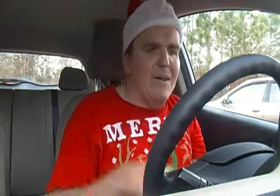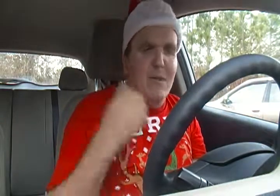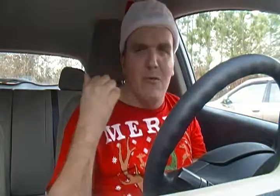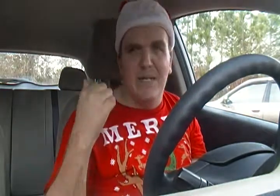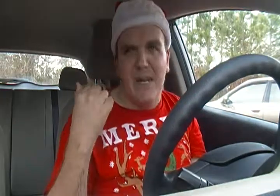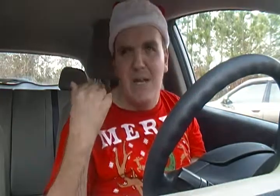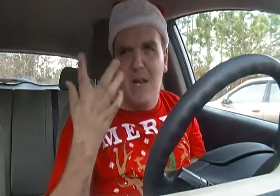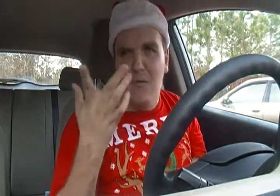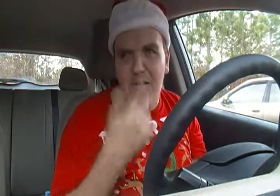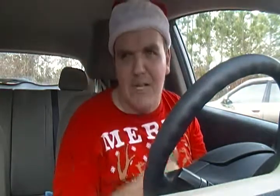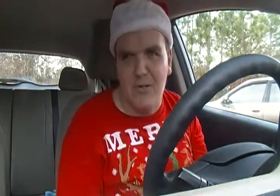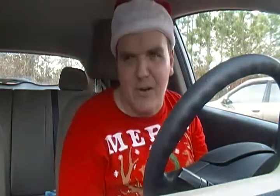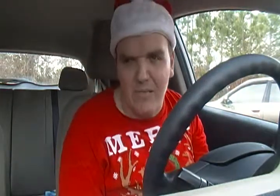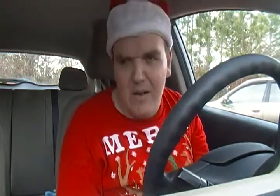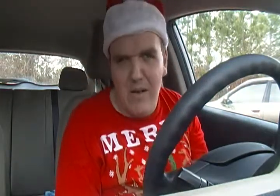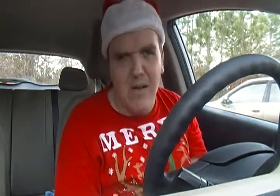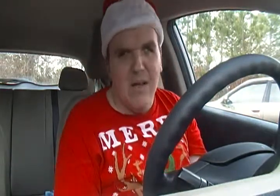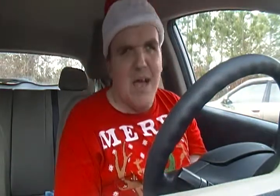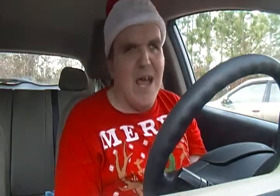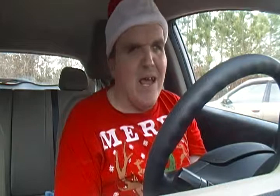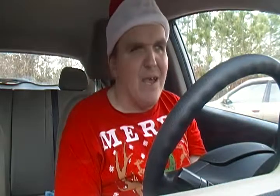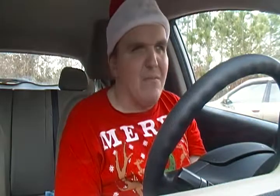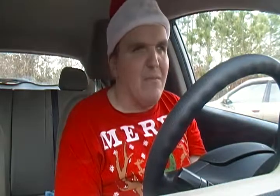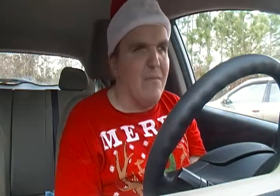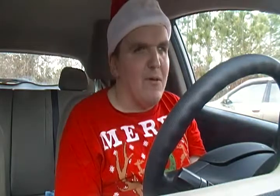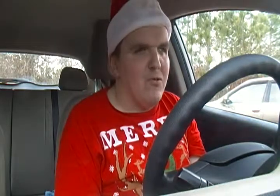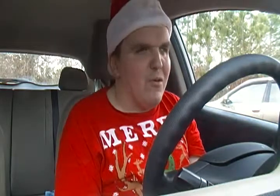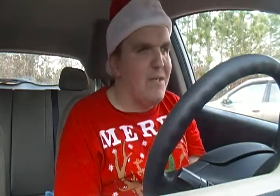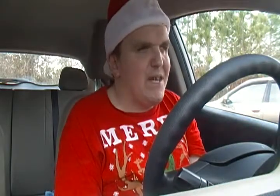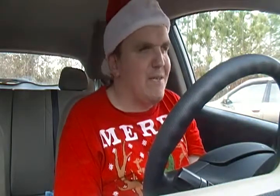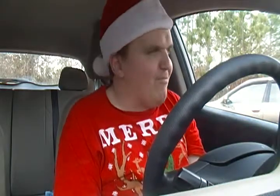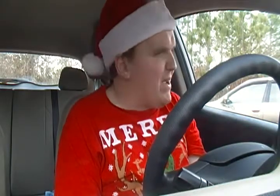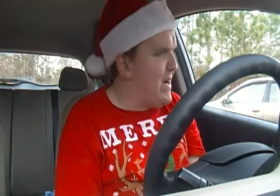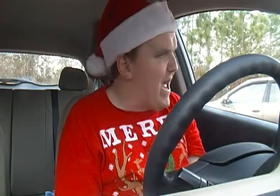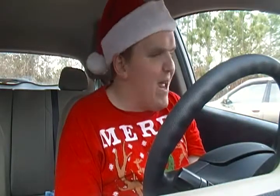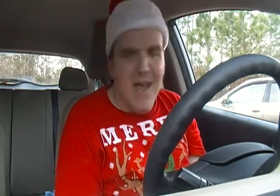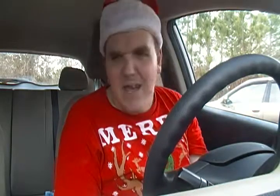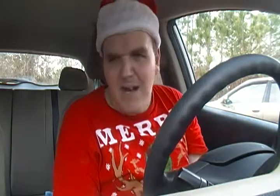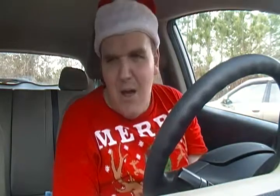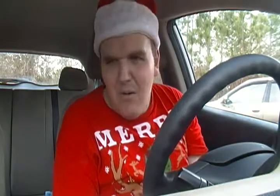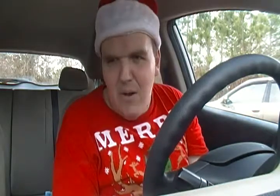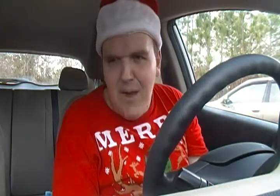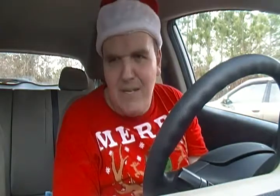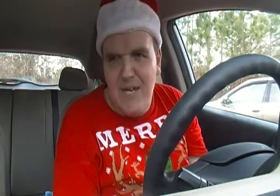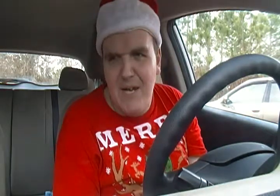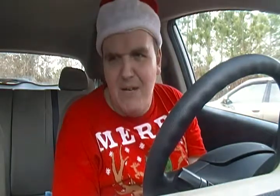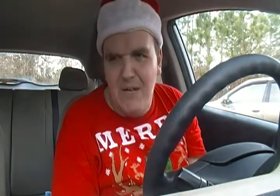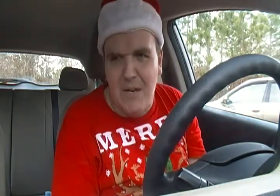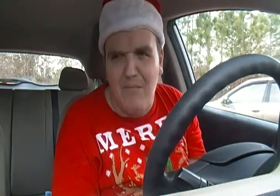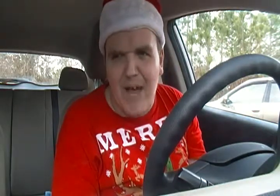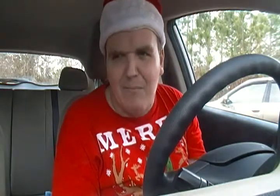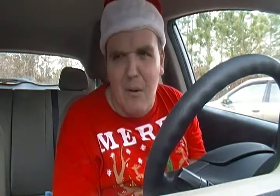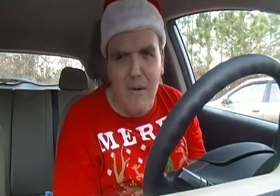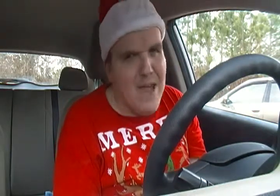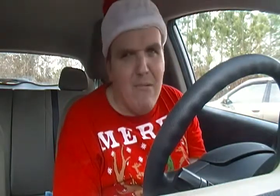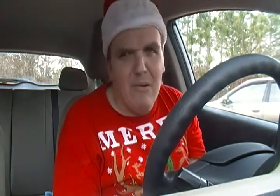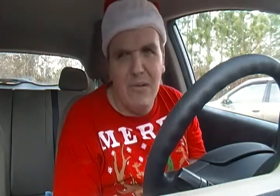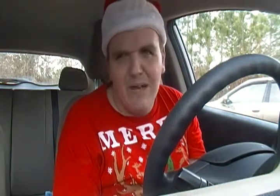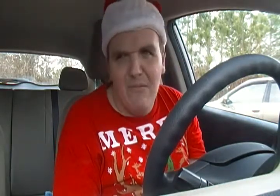go out to the recess recess ground and schwartz tells flick that you know go ahead and stick your tongue to the flagpole it won't it